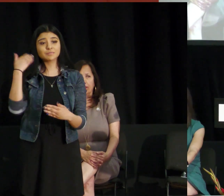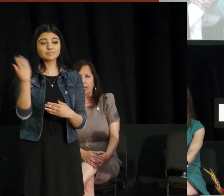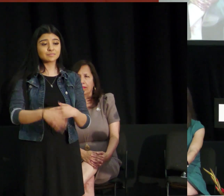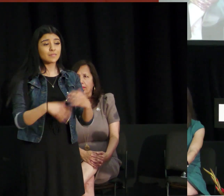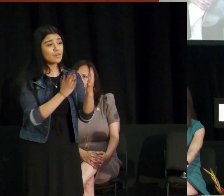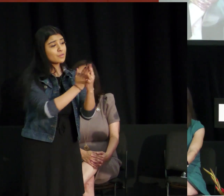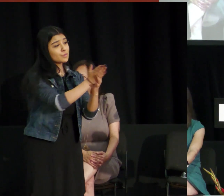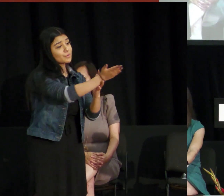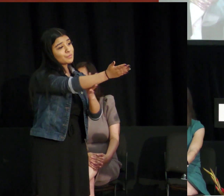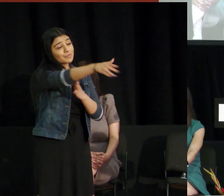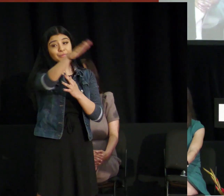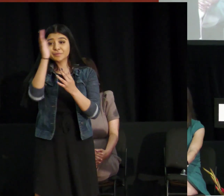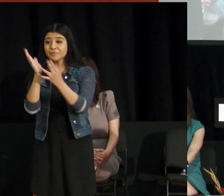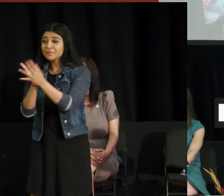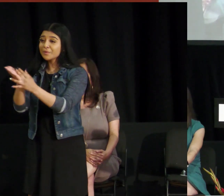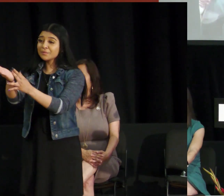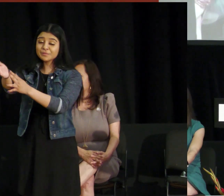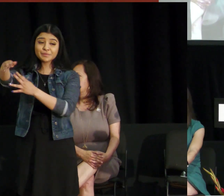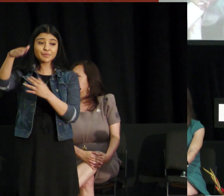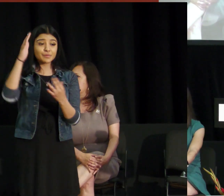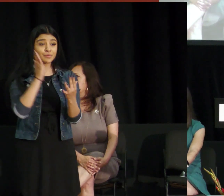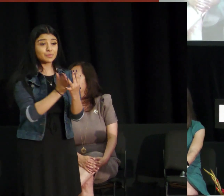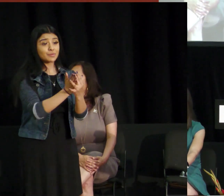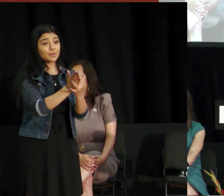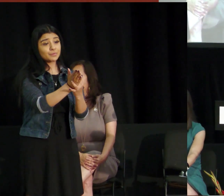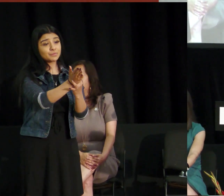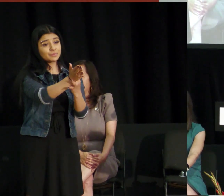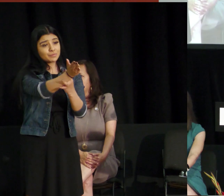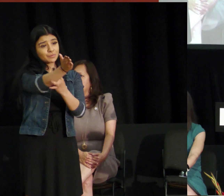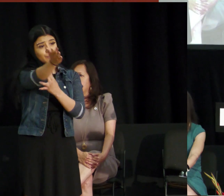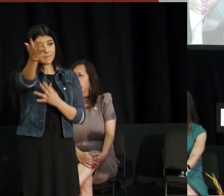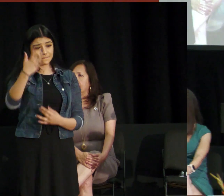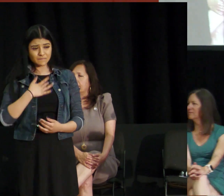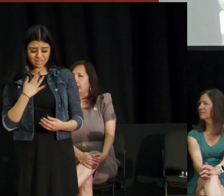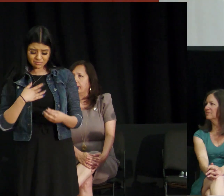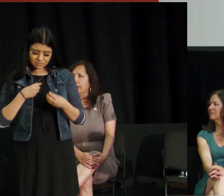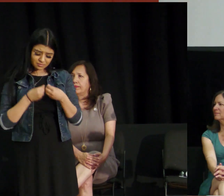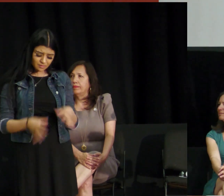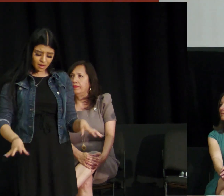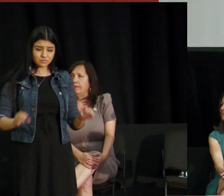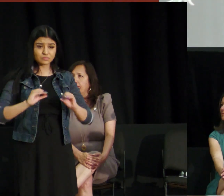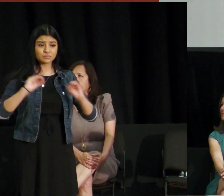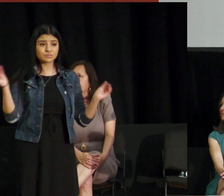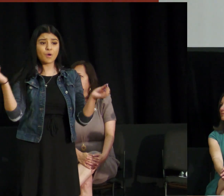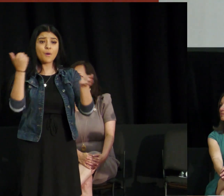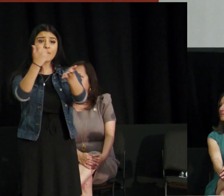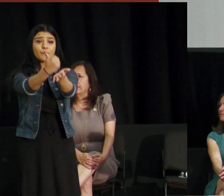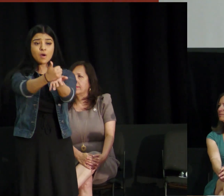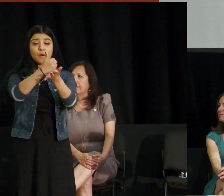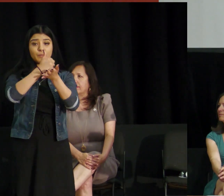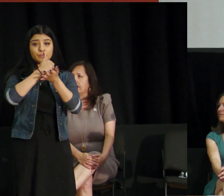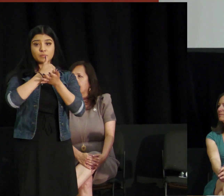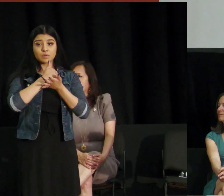taking, every bubble I make feels lost in no direction,